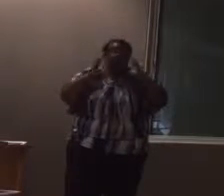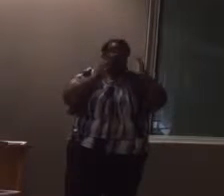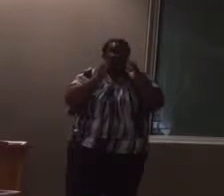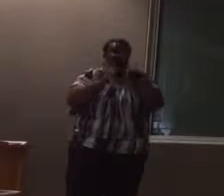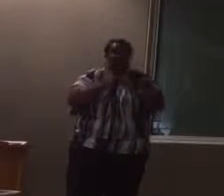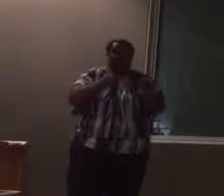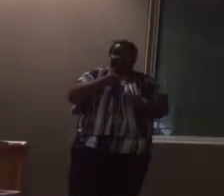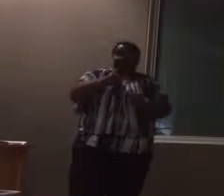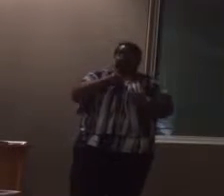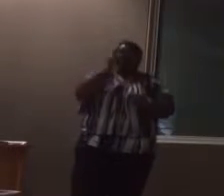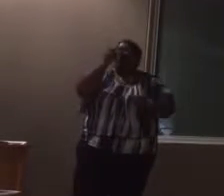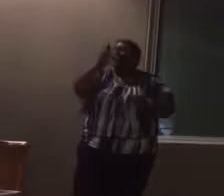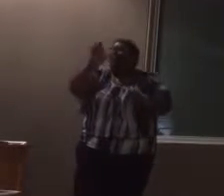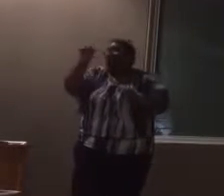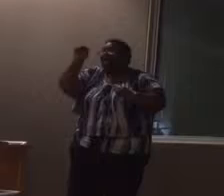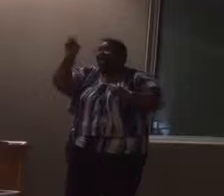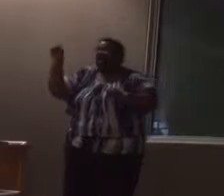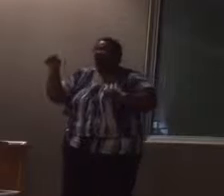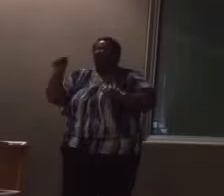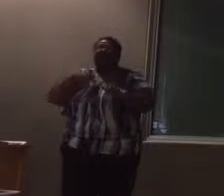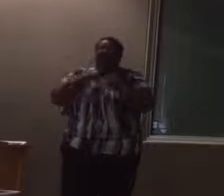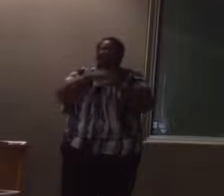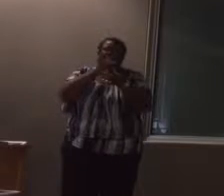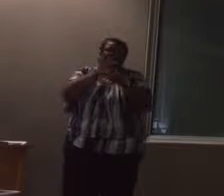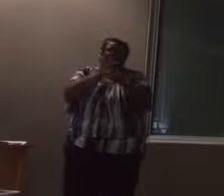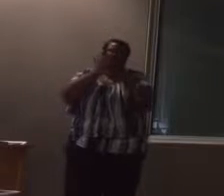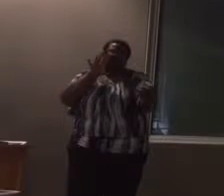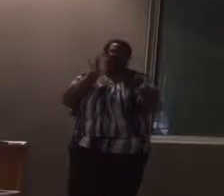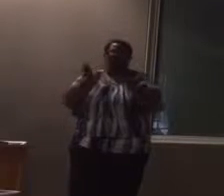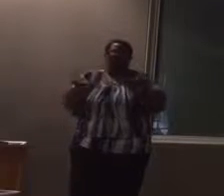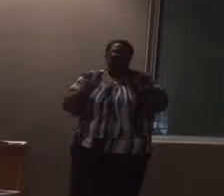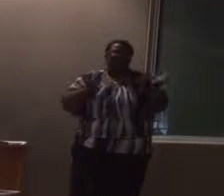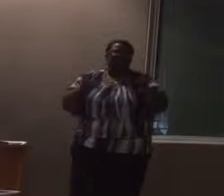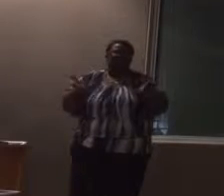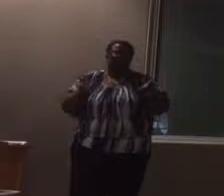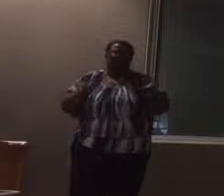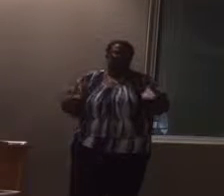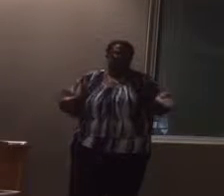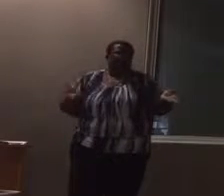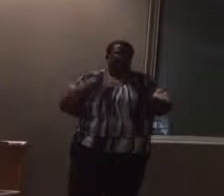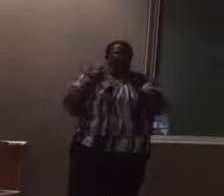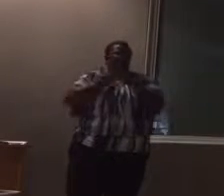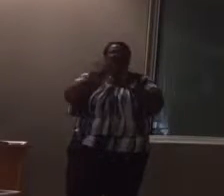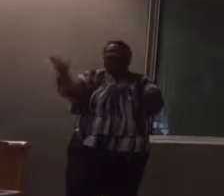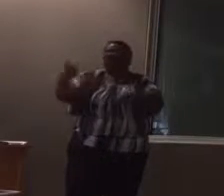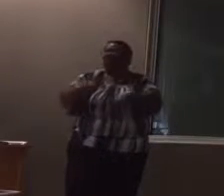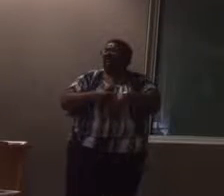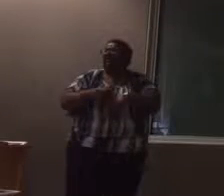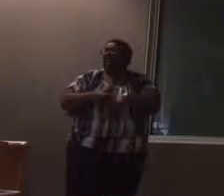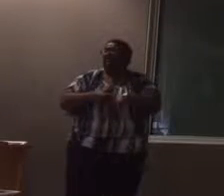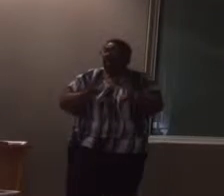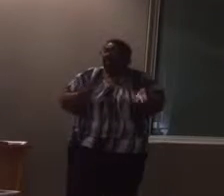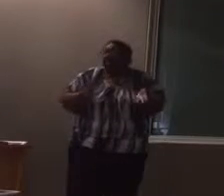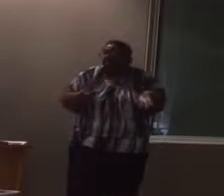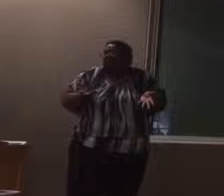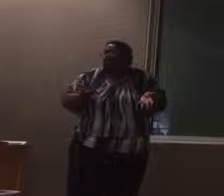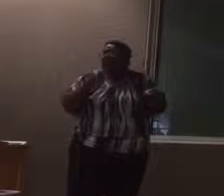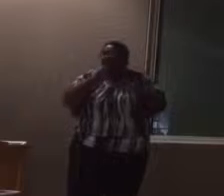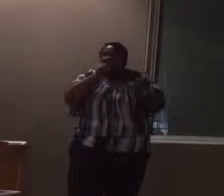continually miss class without informing us, without informing academic affairs, we'll release the services and stop them rather than waste the